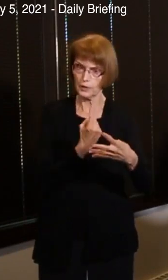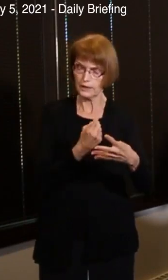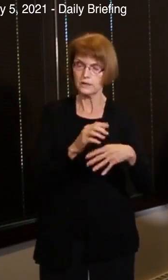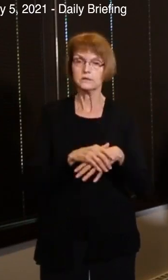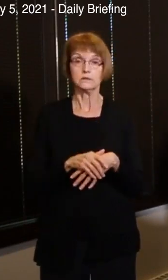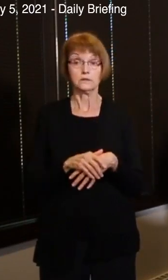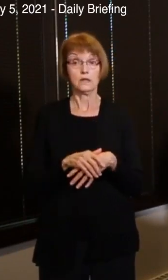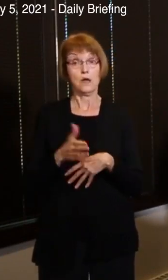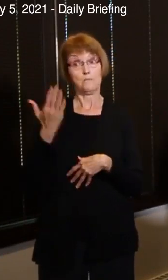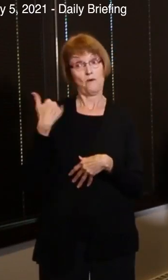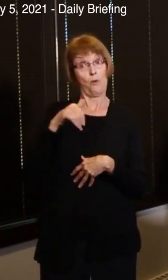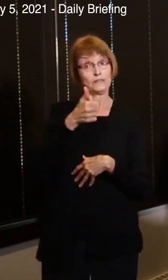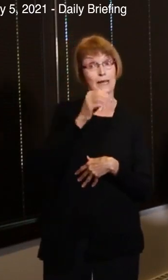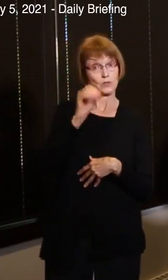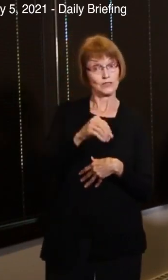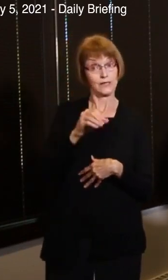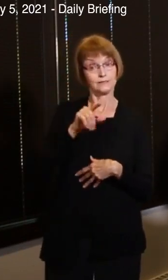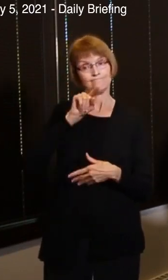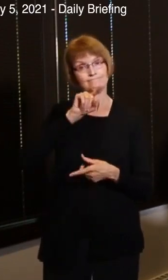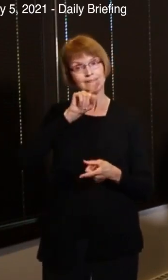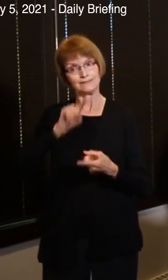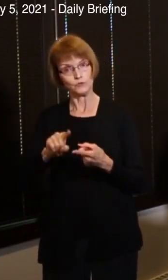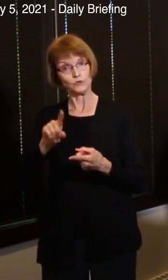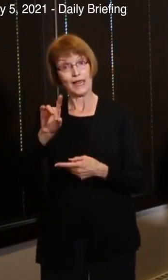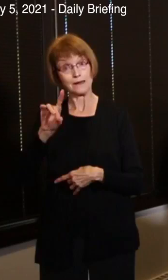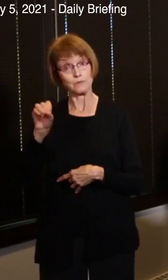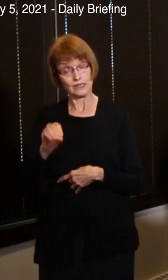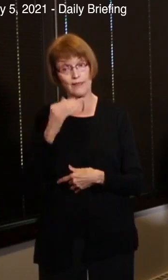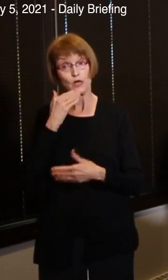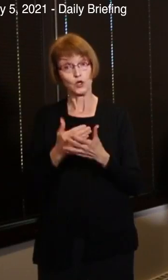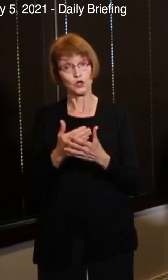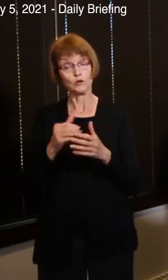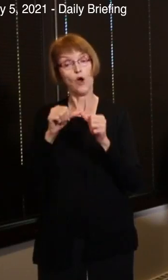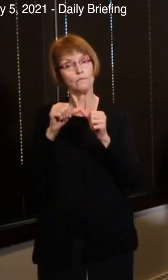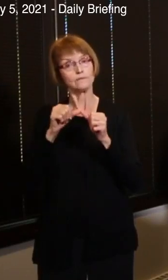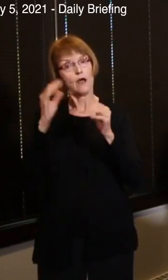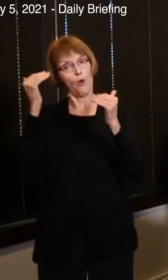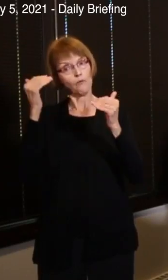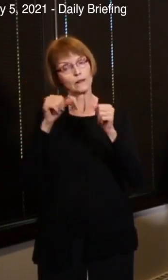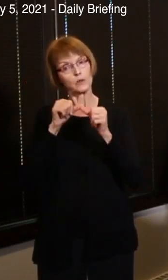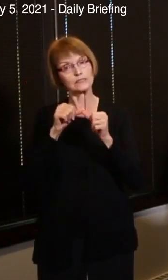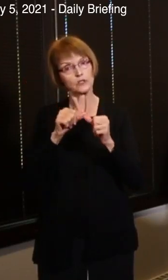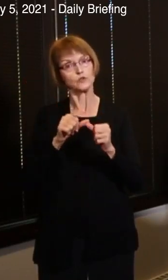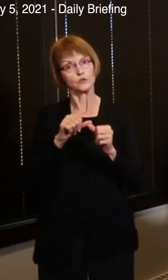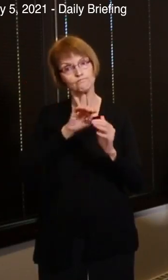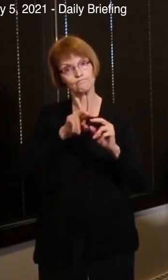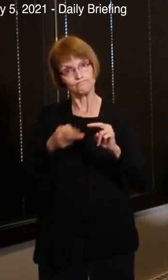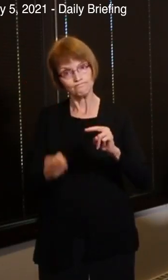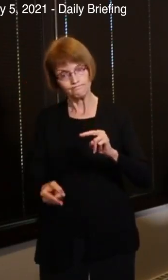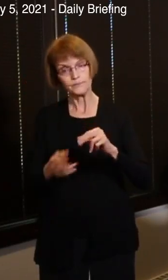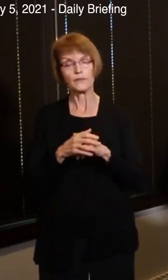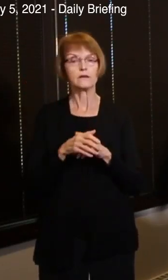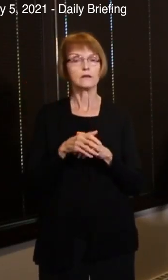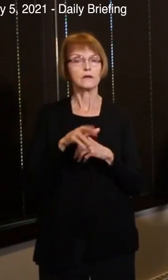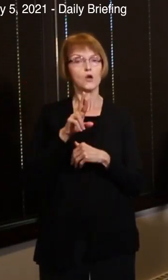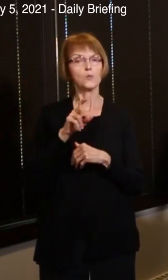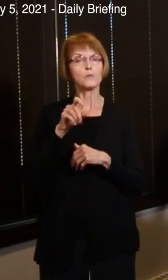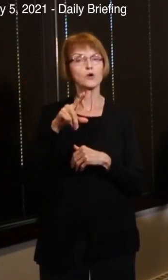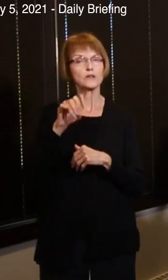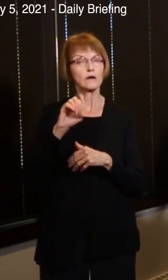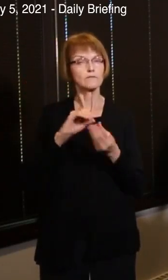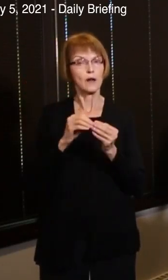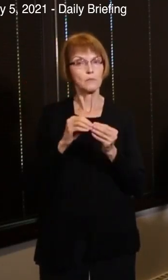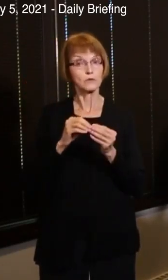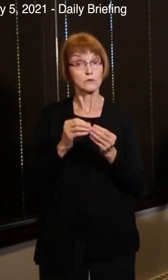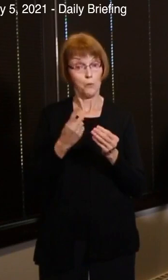down from that 10%, so that's good. So hopefully it will continue to come down. And then lastly, our reproductive number that we talked about